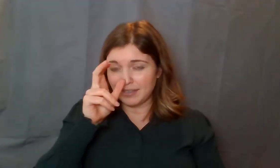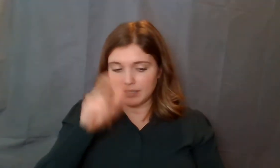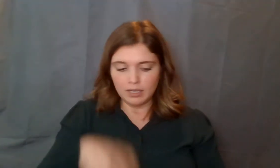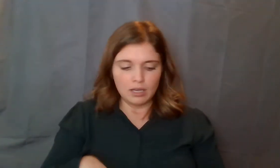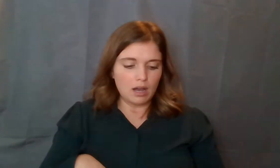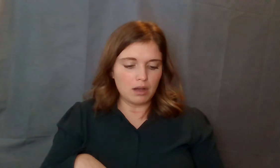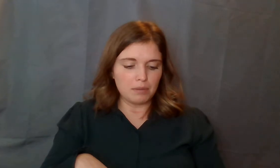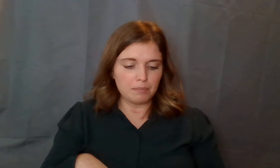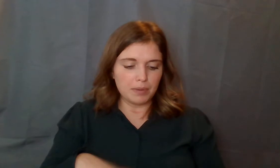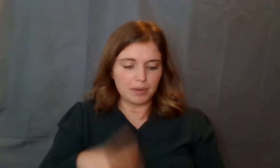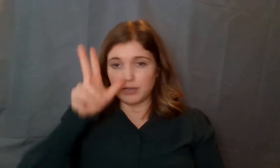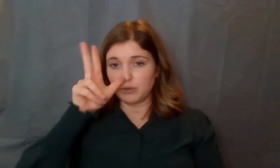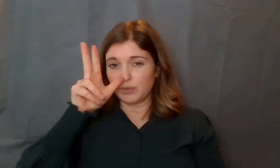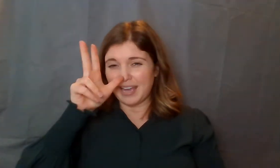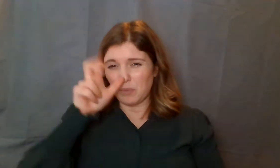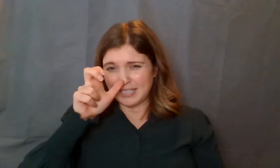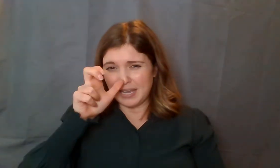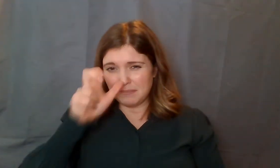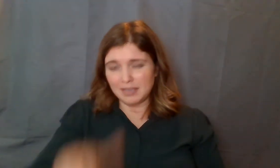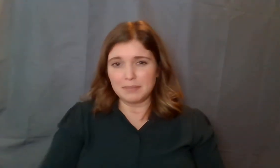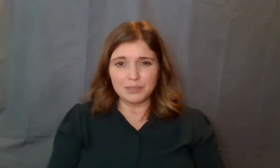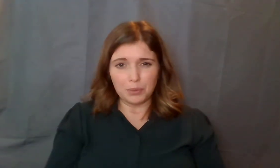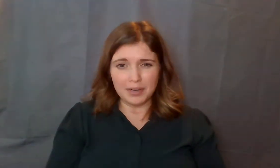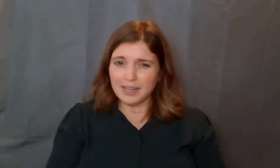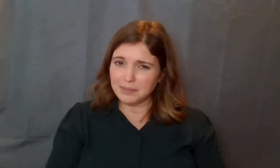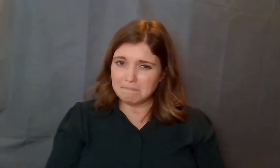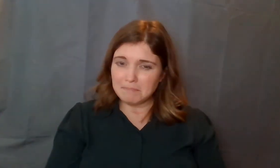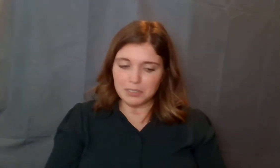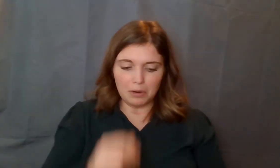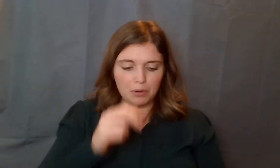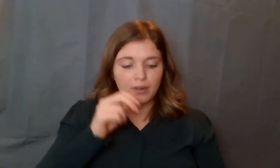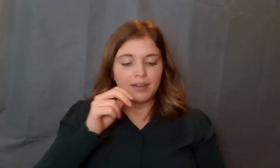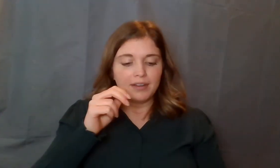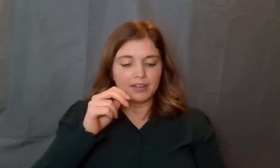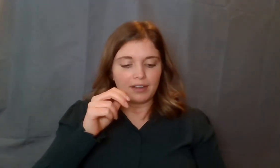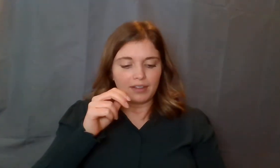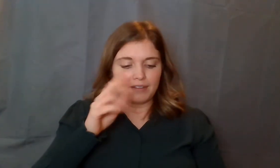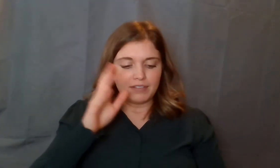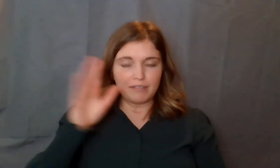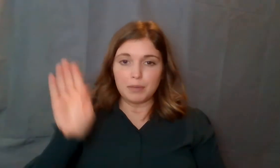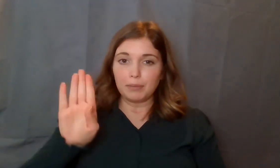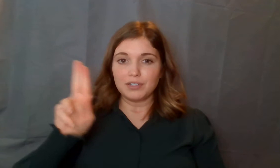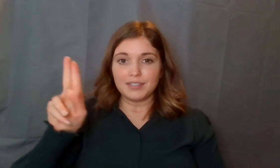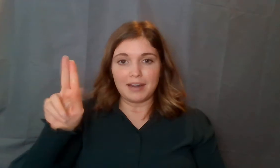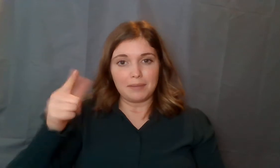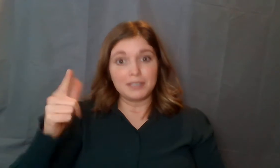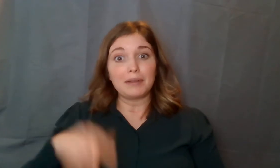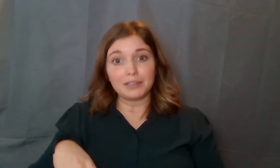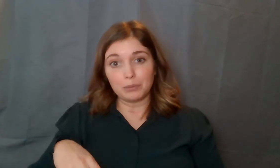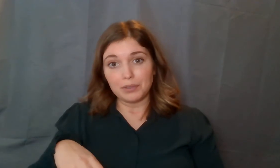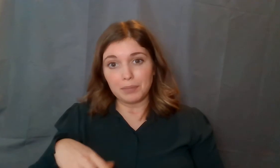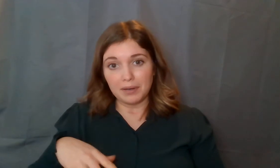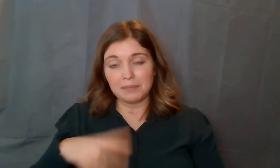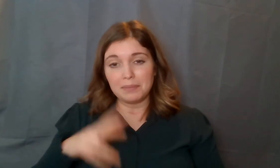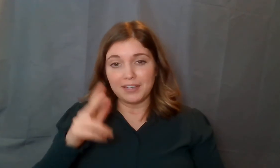this, but when you do that one time, it means orgasm. So a lot of deaf people just end up spelling the word bug